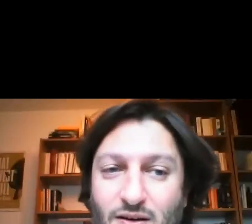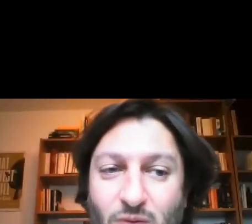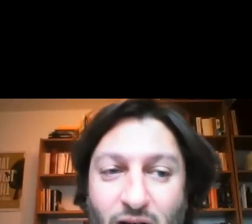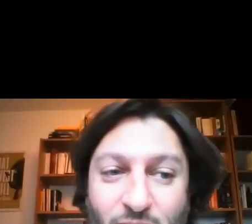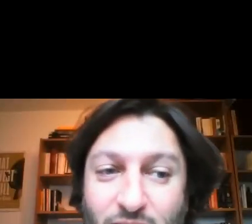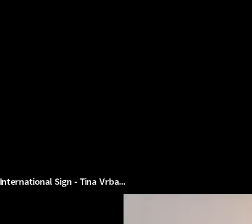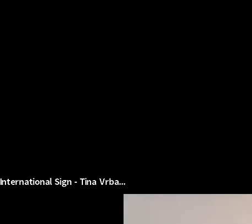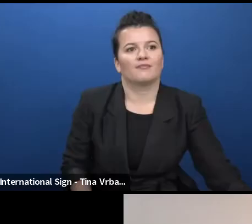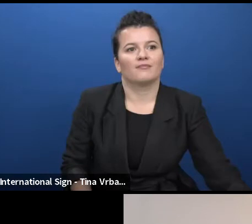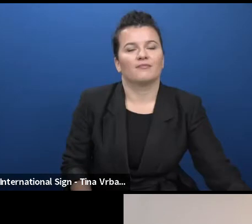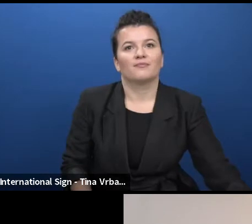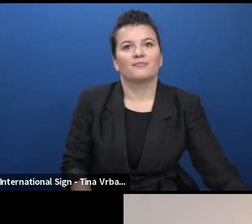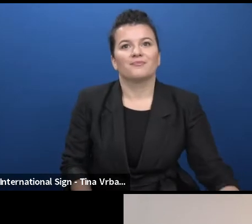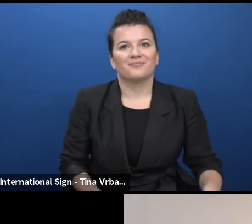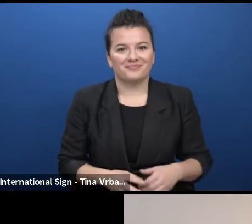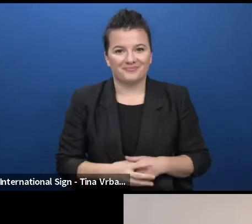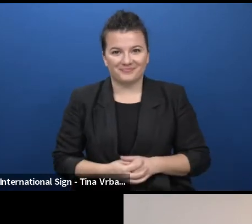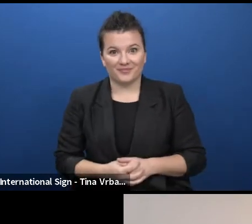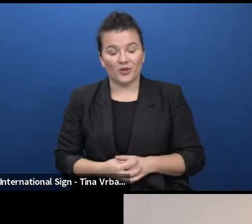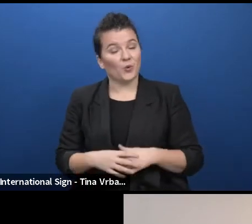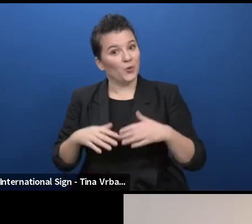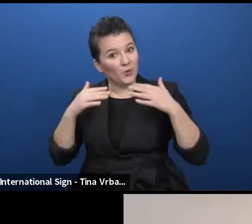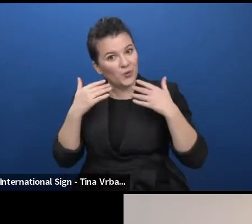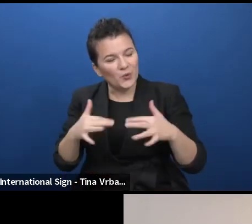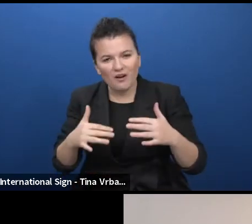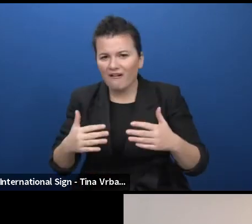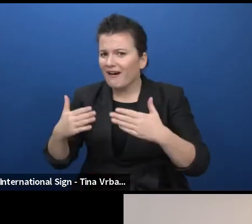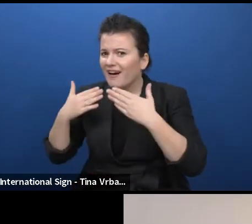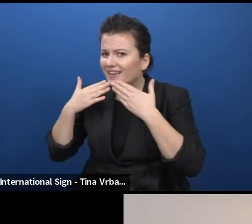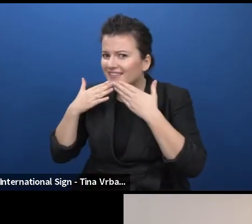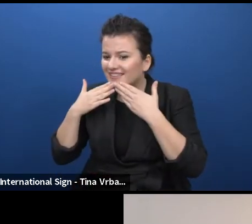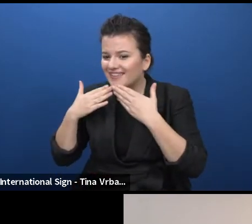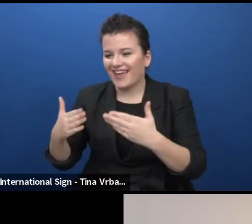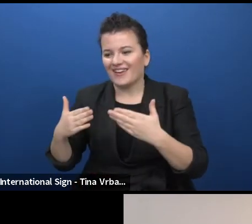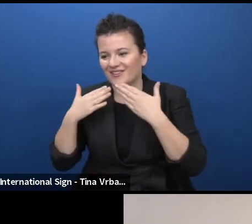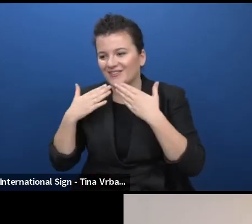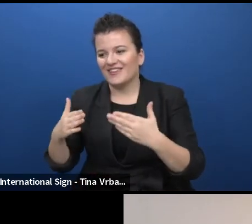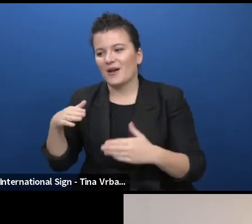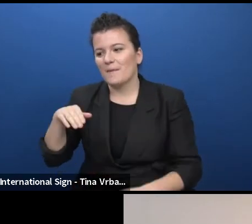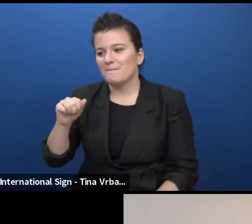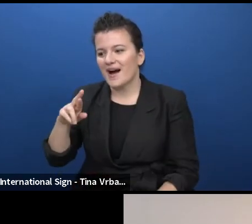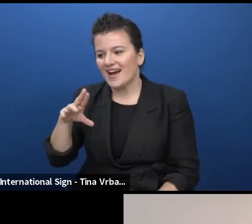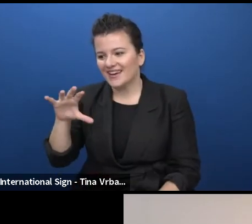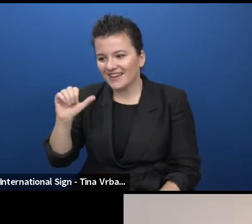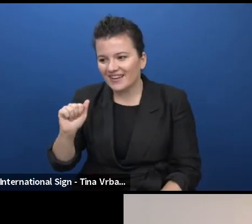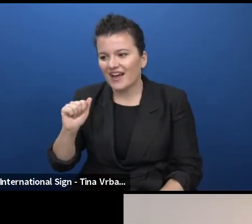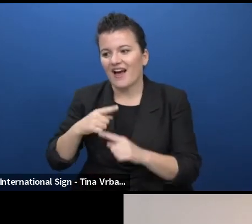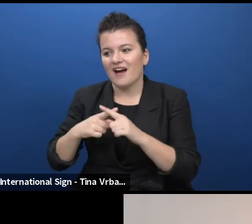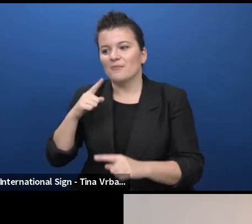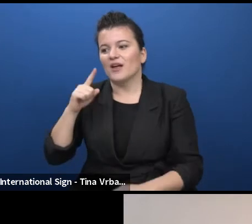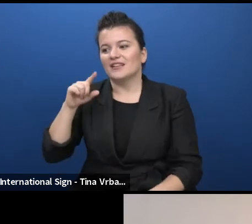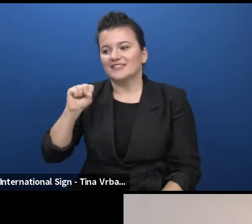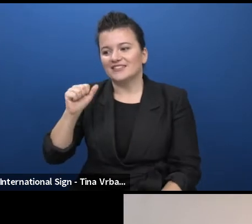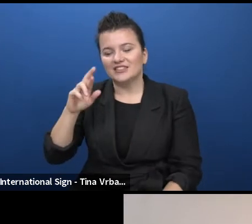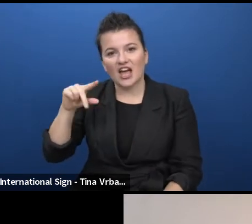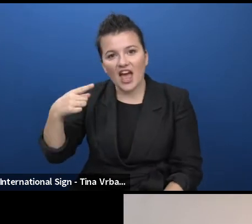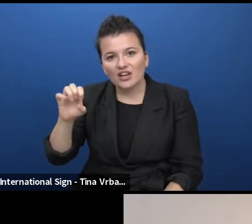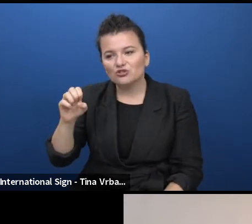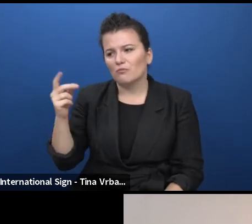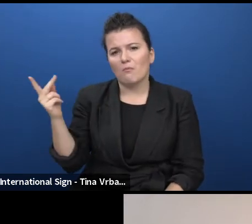Wow, thank you very much Serge Rangoni and Maria Abek for this for these very beautiful